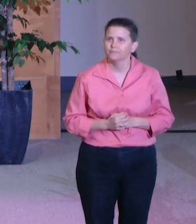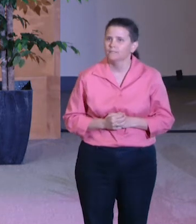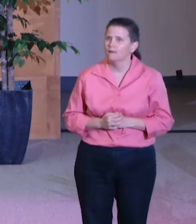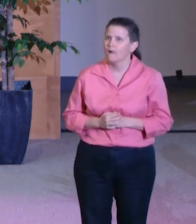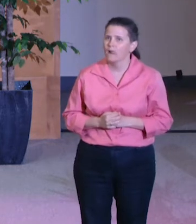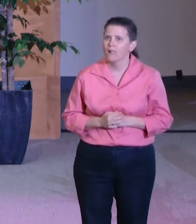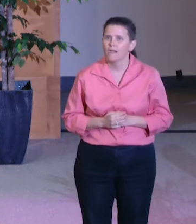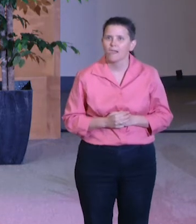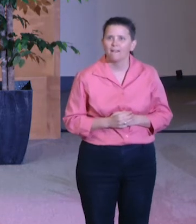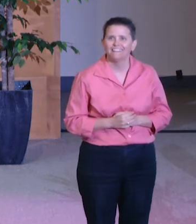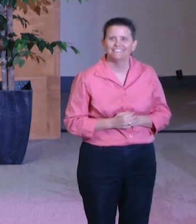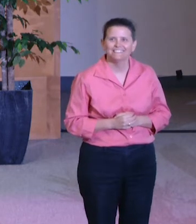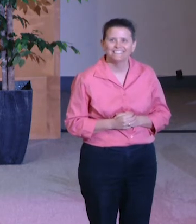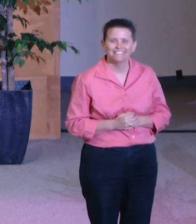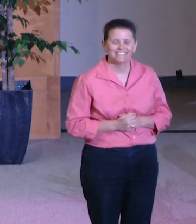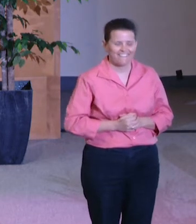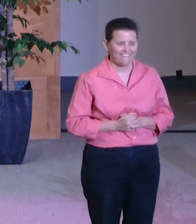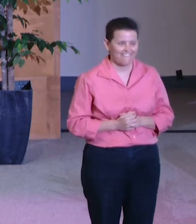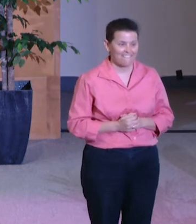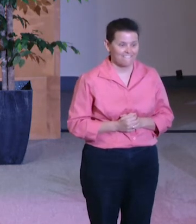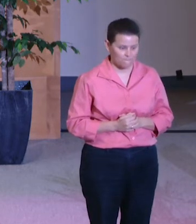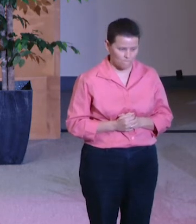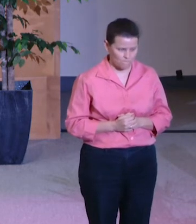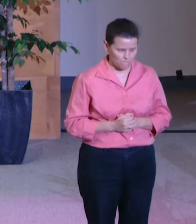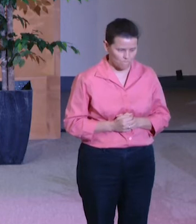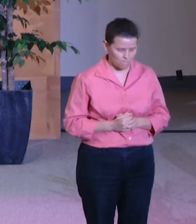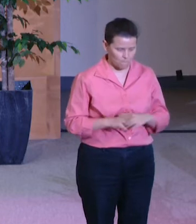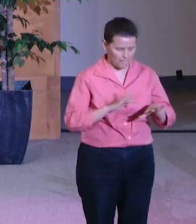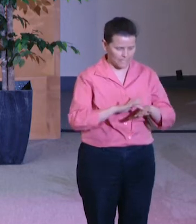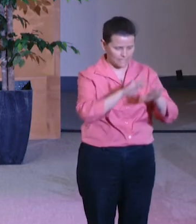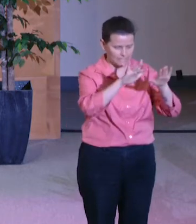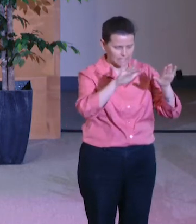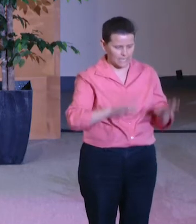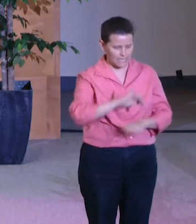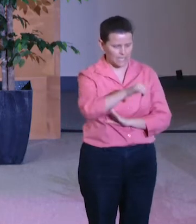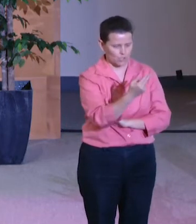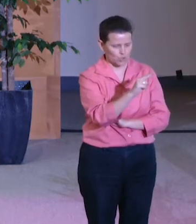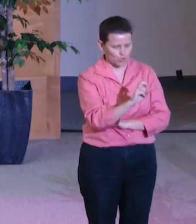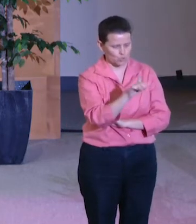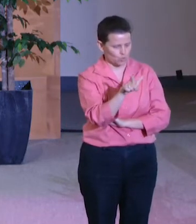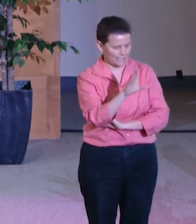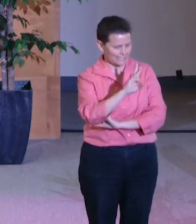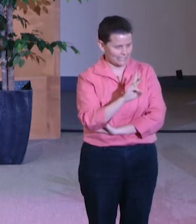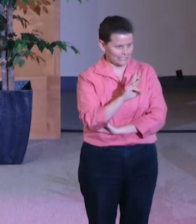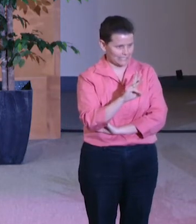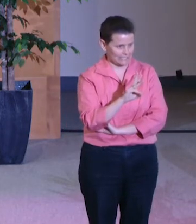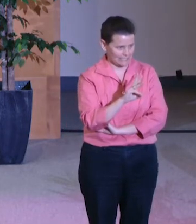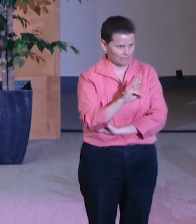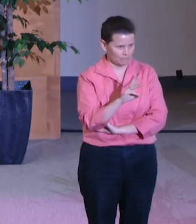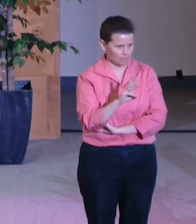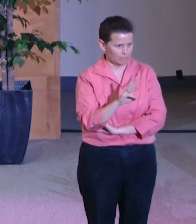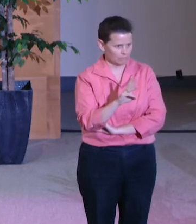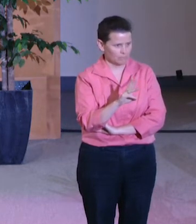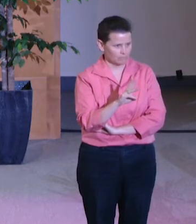Turning over the page. Sunday, June 26th, this coming Sunday is